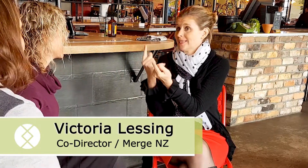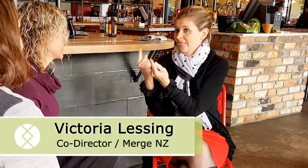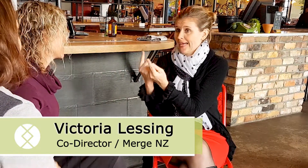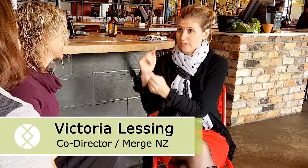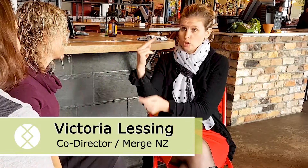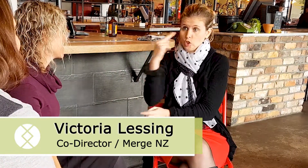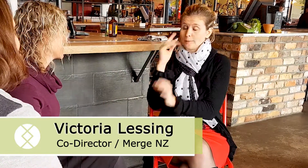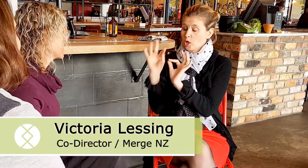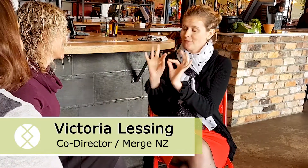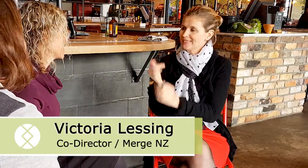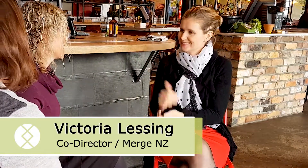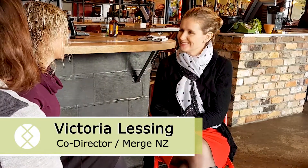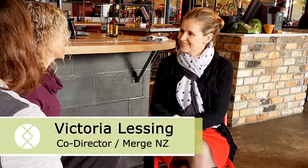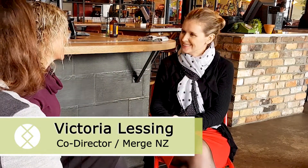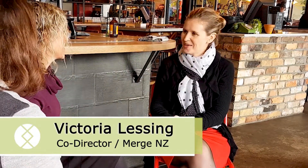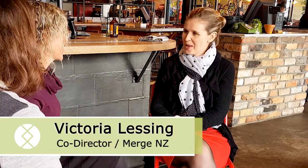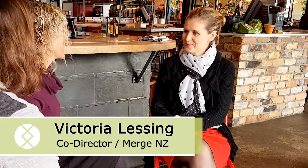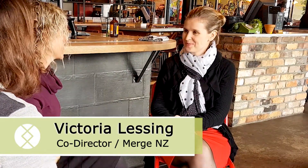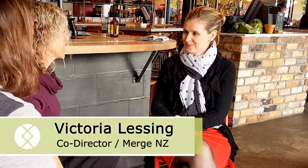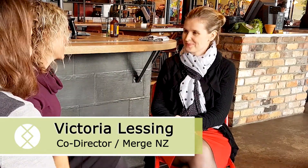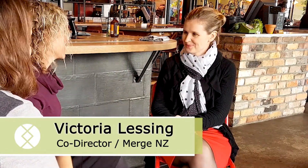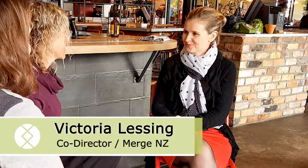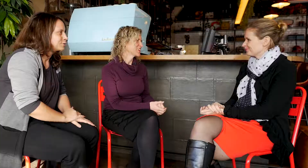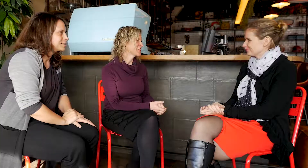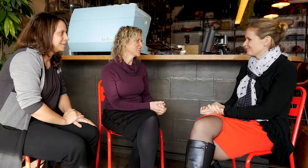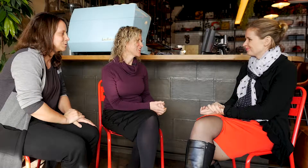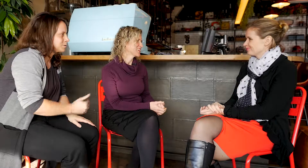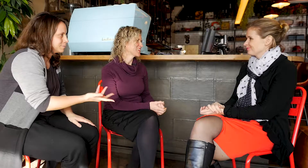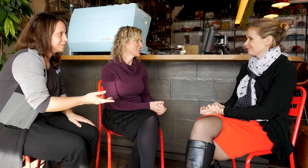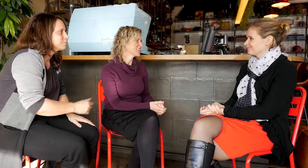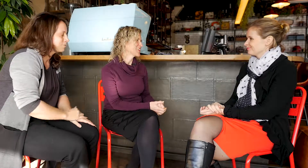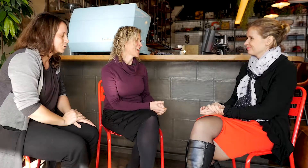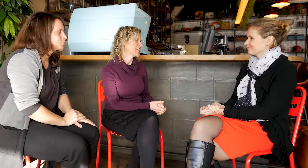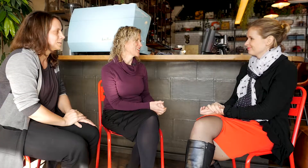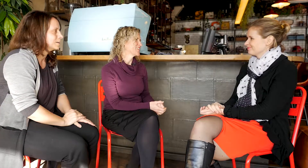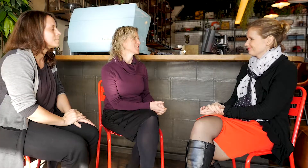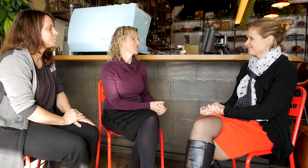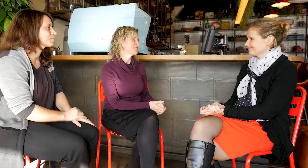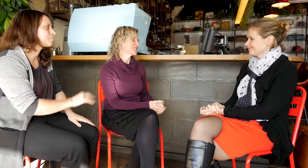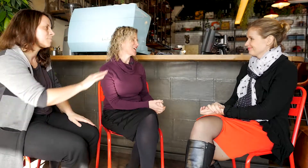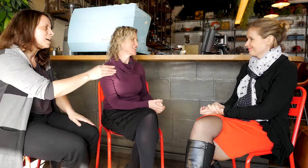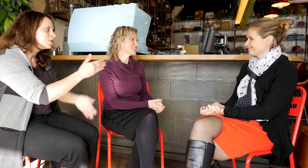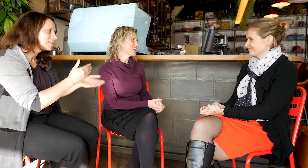you're doing absolutely perfectly by maintaining eye contact with me, with Victoria. Awesome, great.